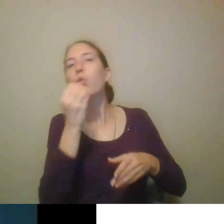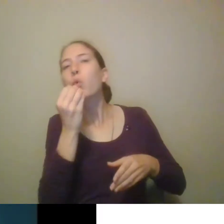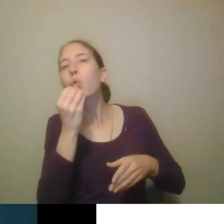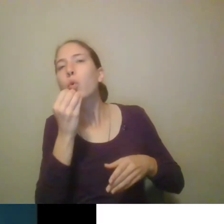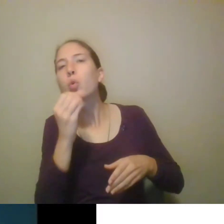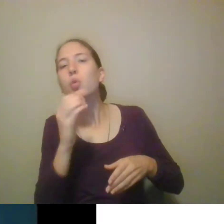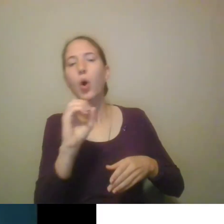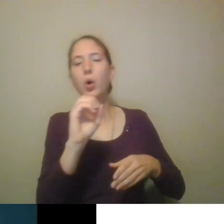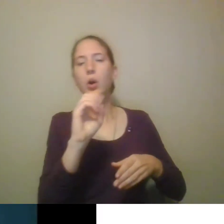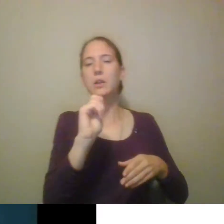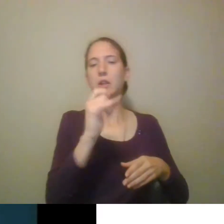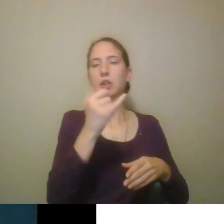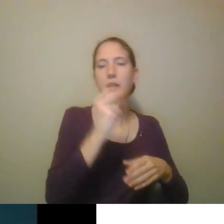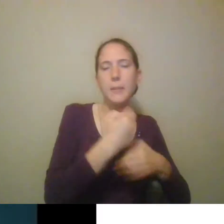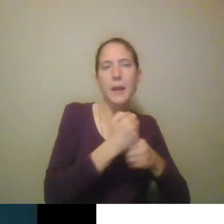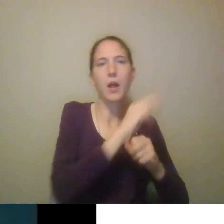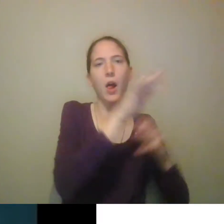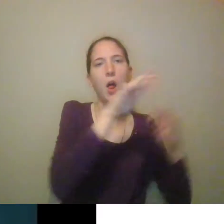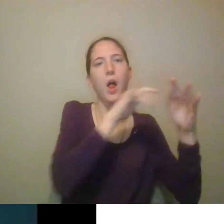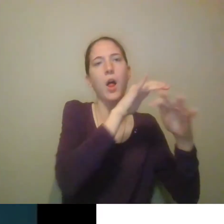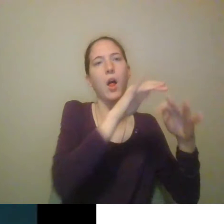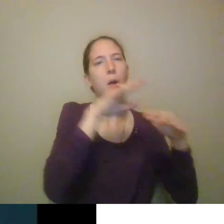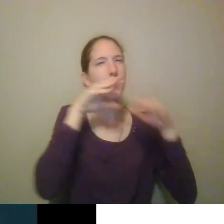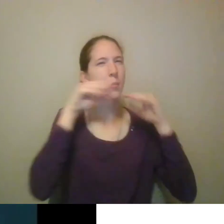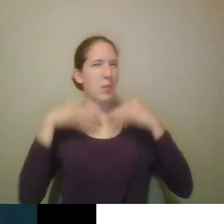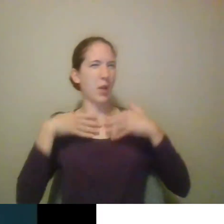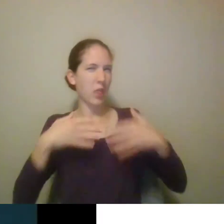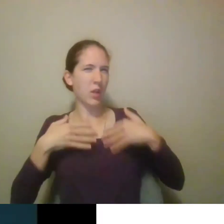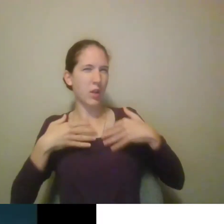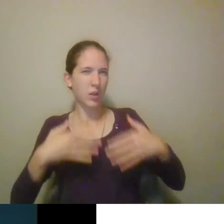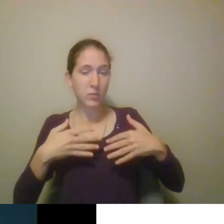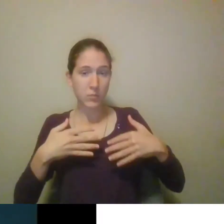Any other questions about the chloroplast?